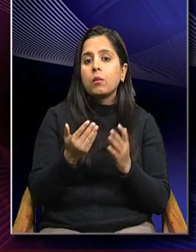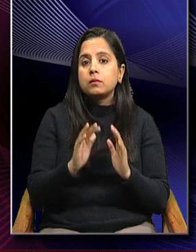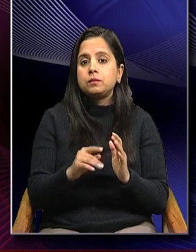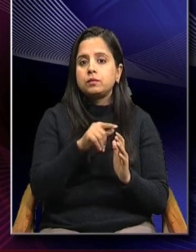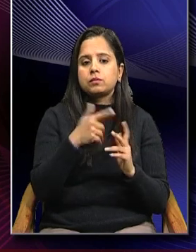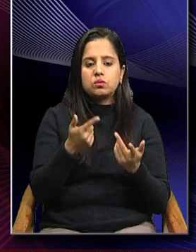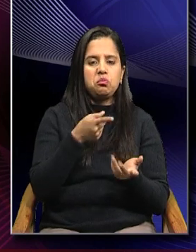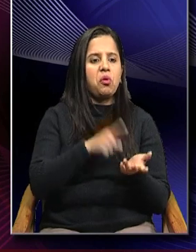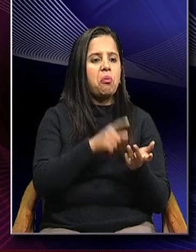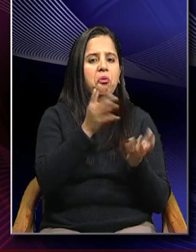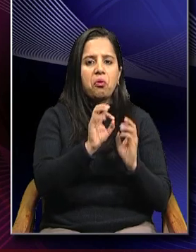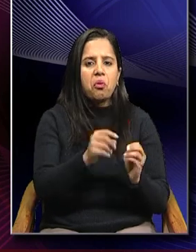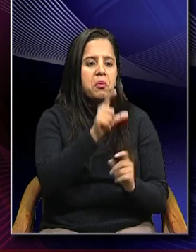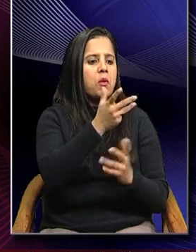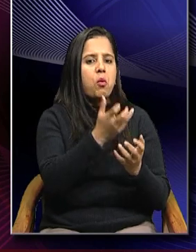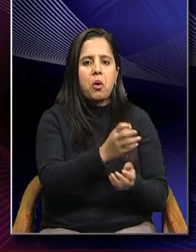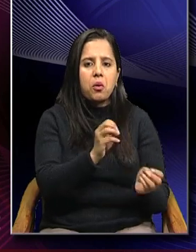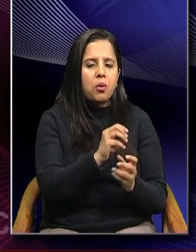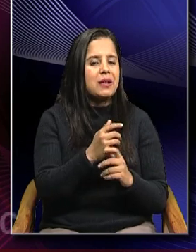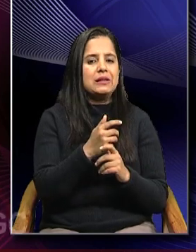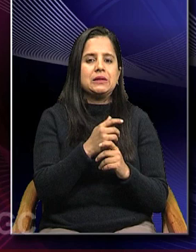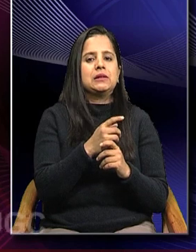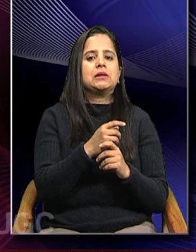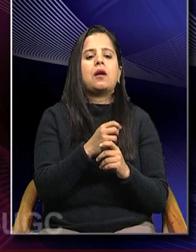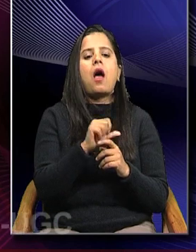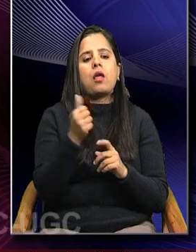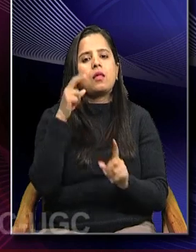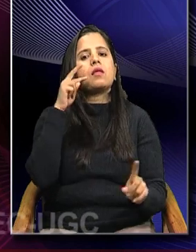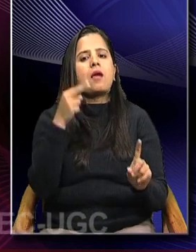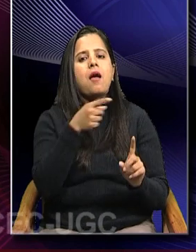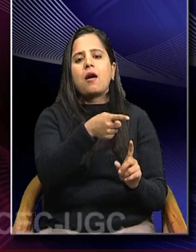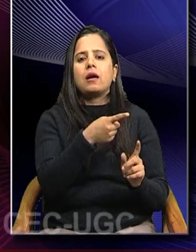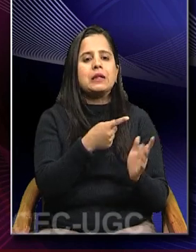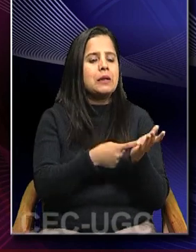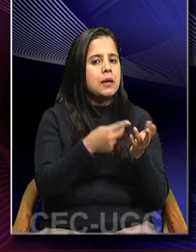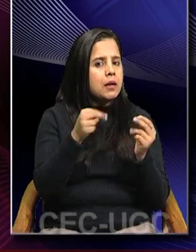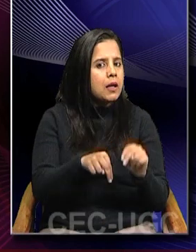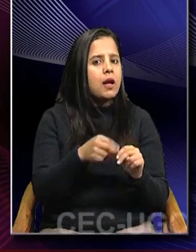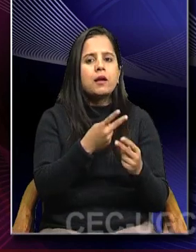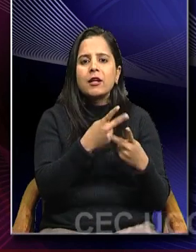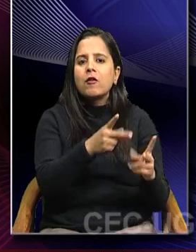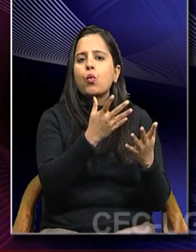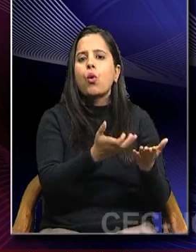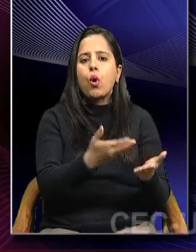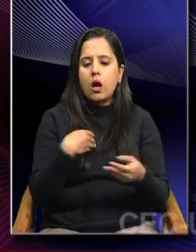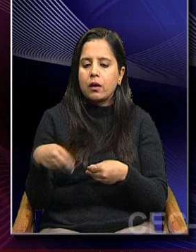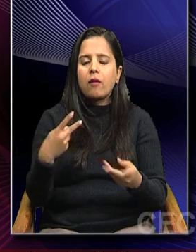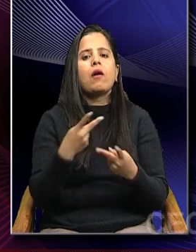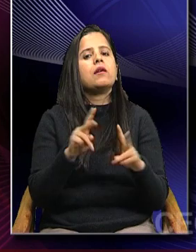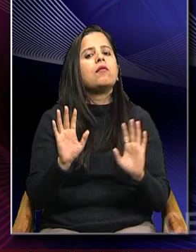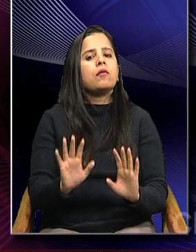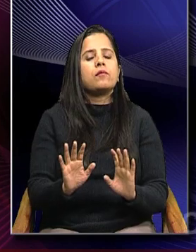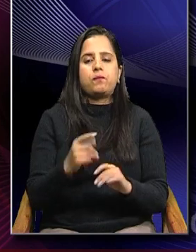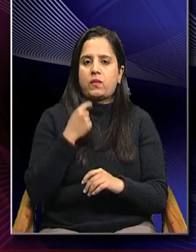dearth of demand, there is a lack of demand in the market. Market demands something else, and we are offering something else. So, we have